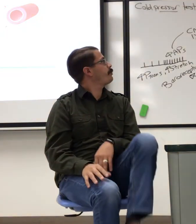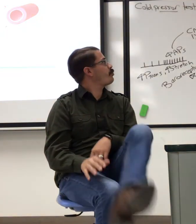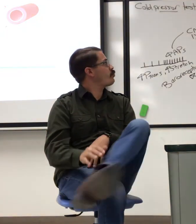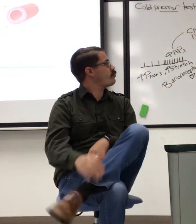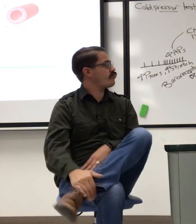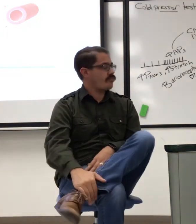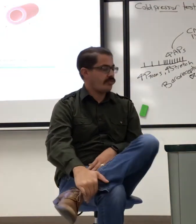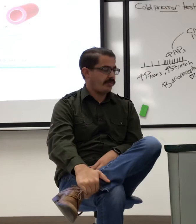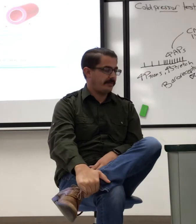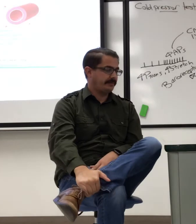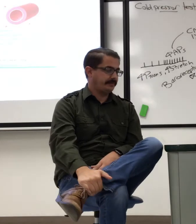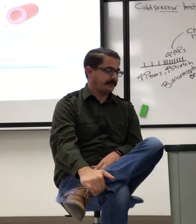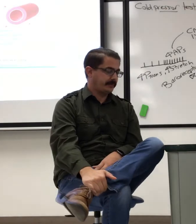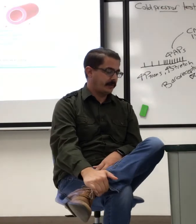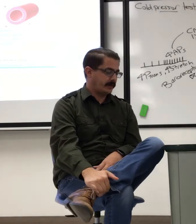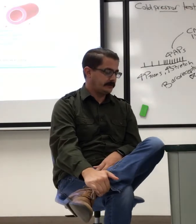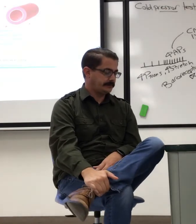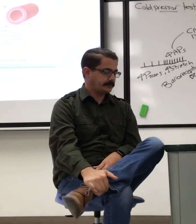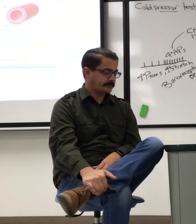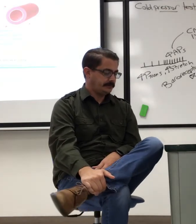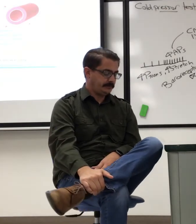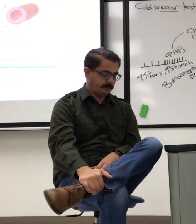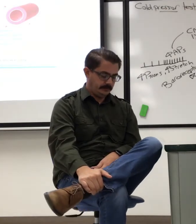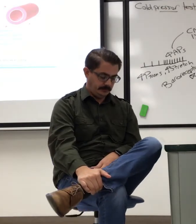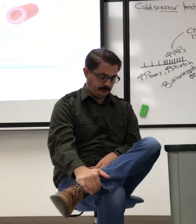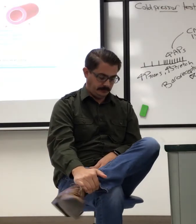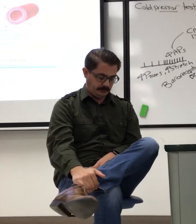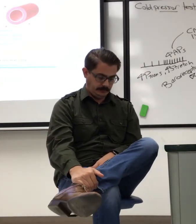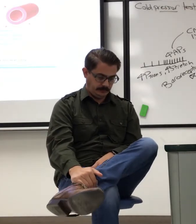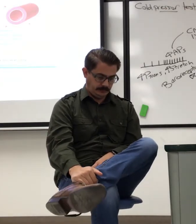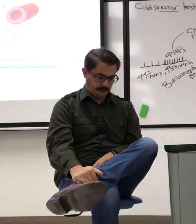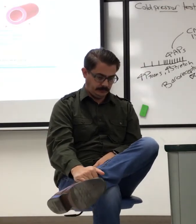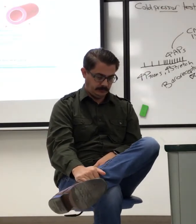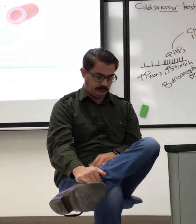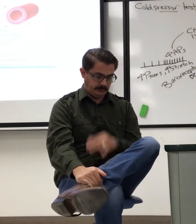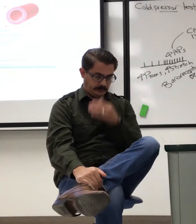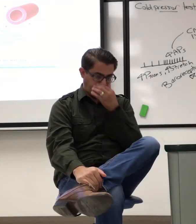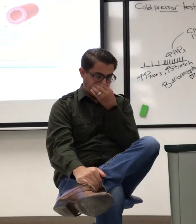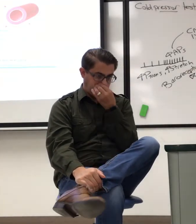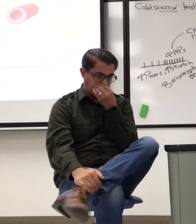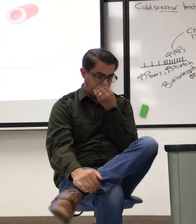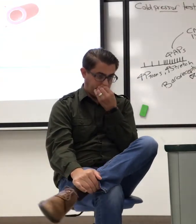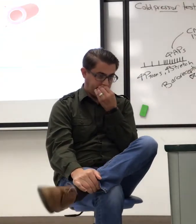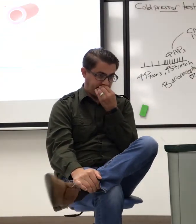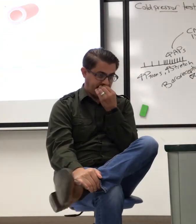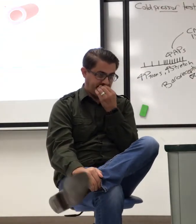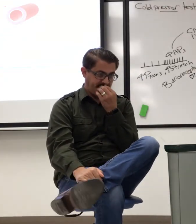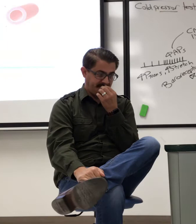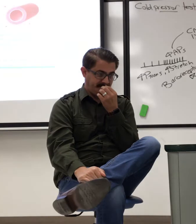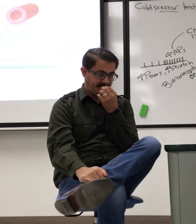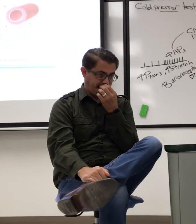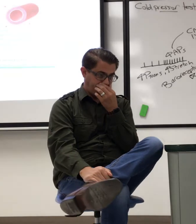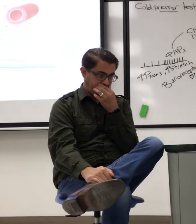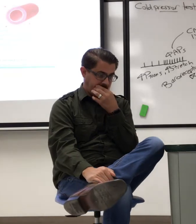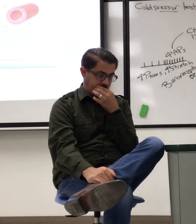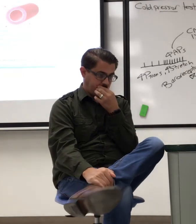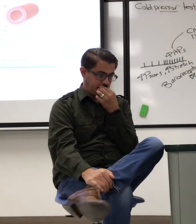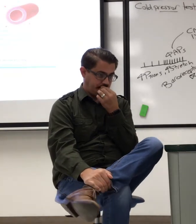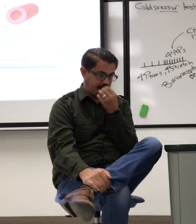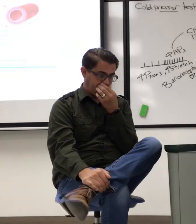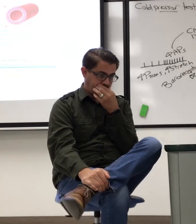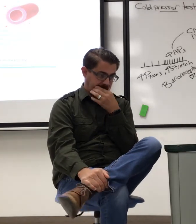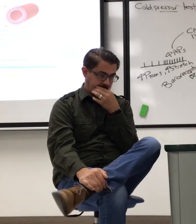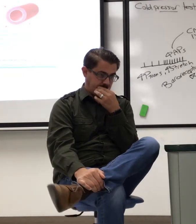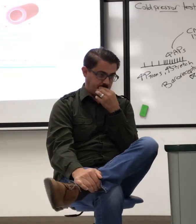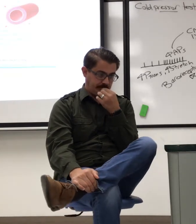Turn on parasym, block sympathetic. SYM.